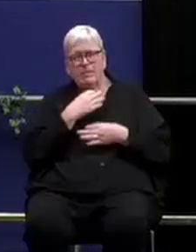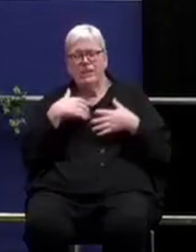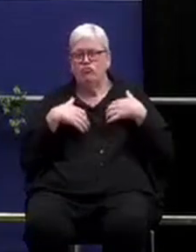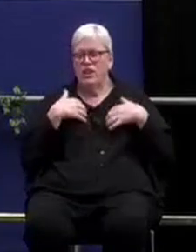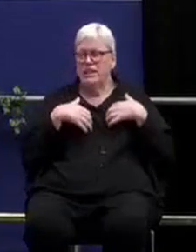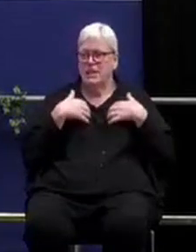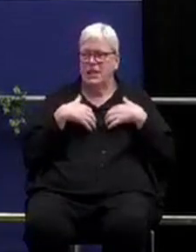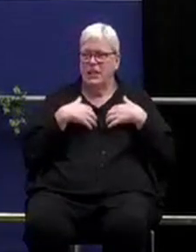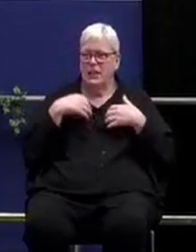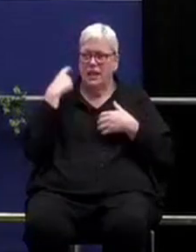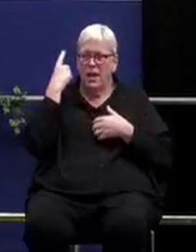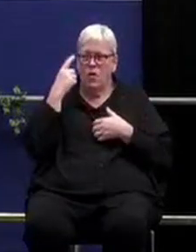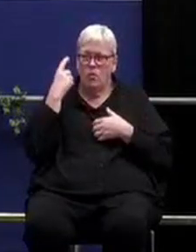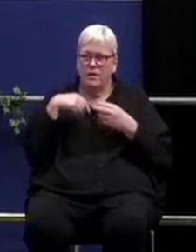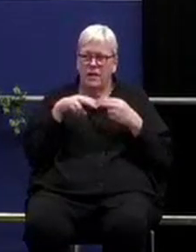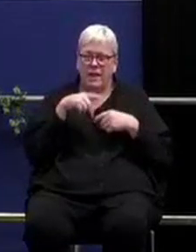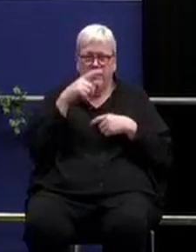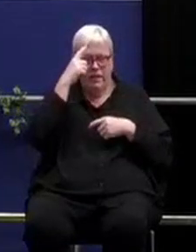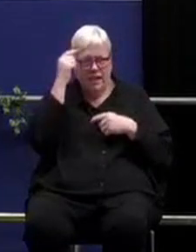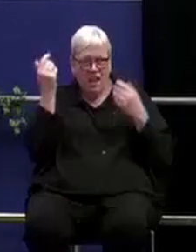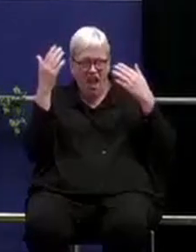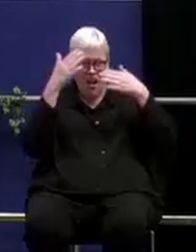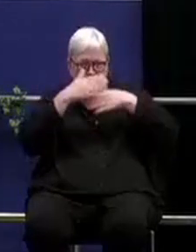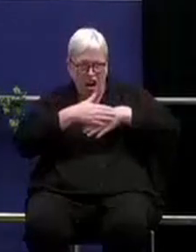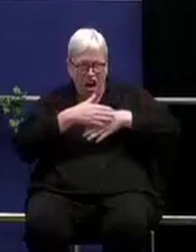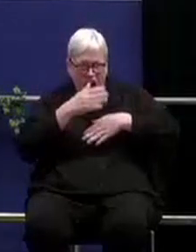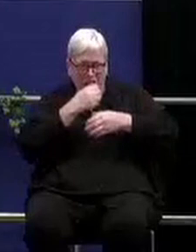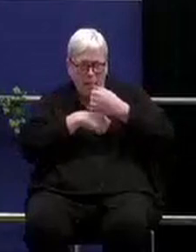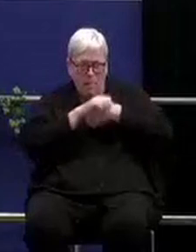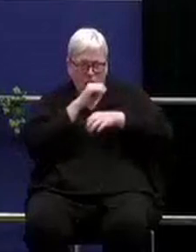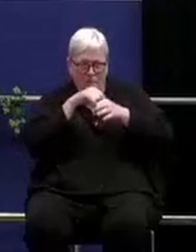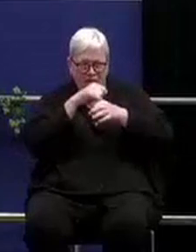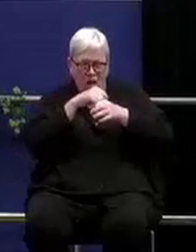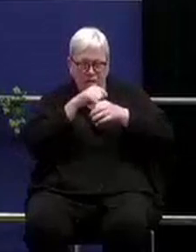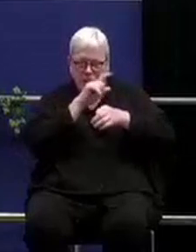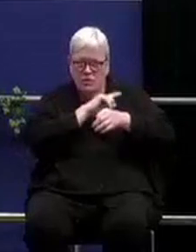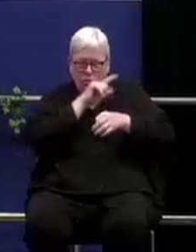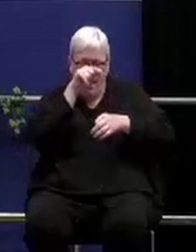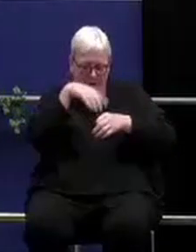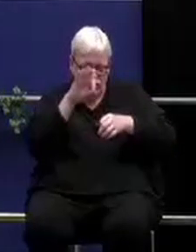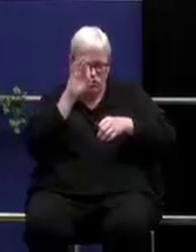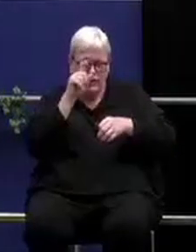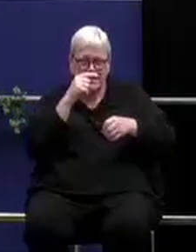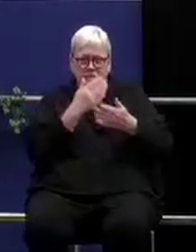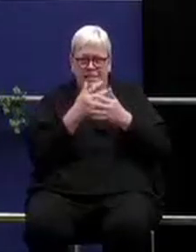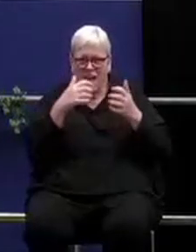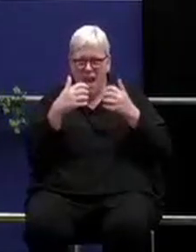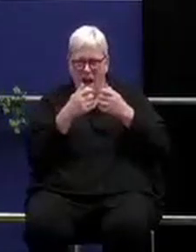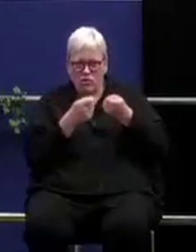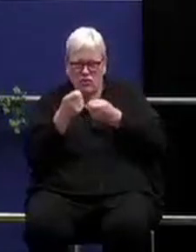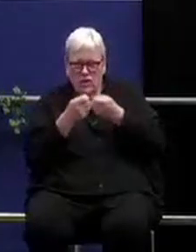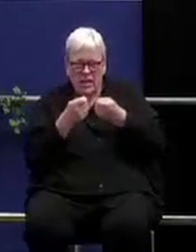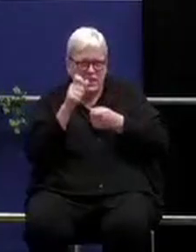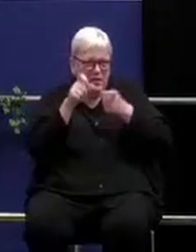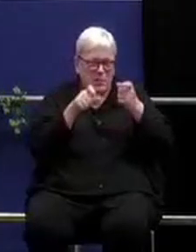if you think there's a dark aspect to being a pharmacist that leads to Wolfe's choices about how she views people, maybe as problems